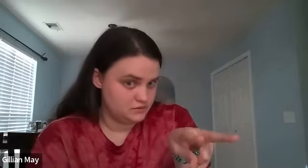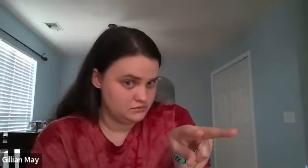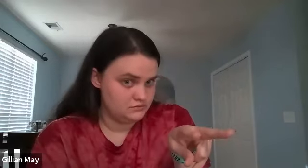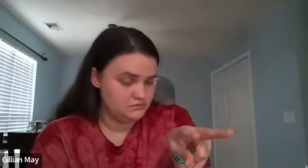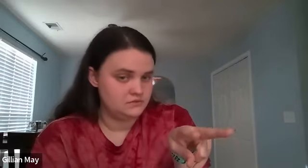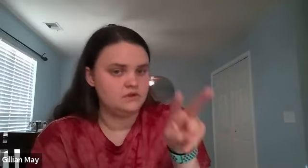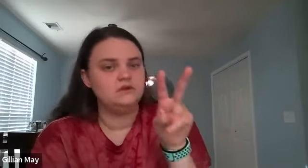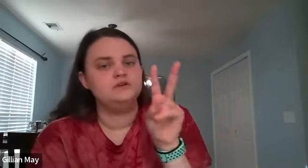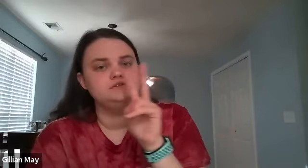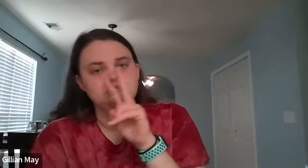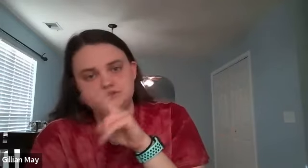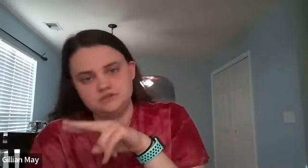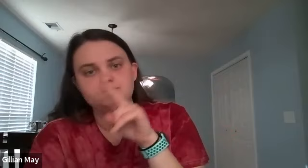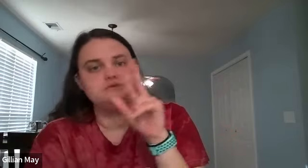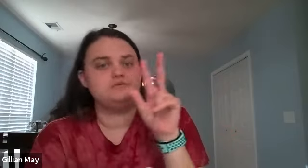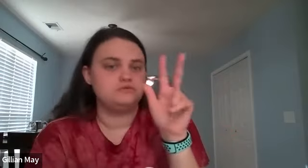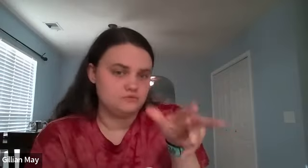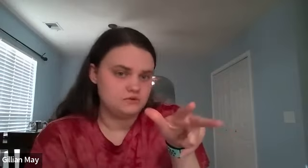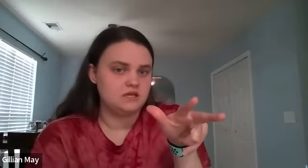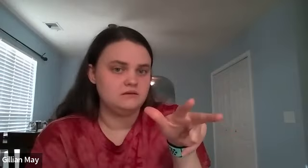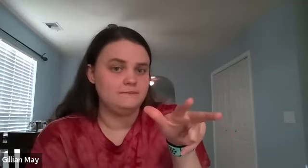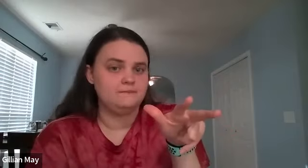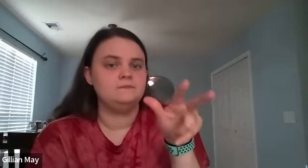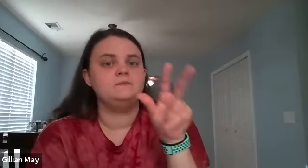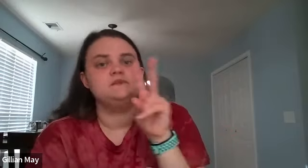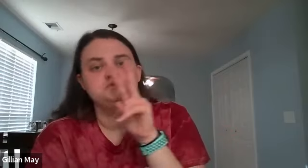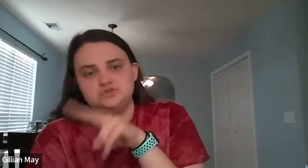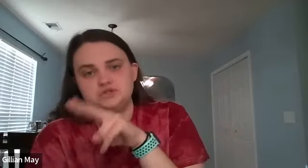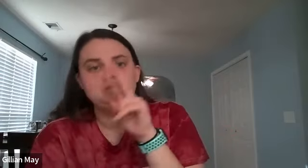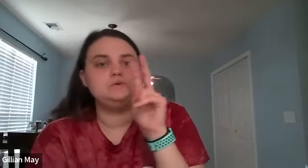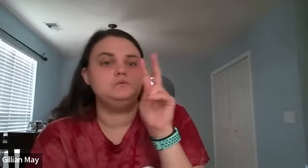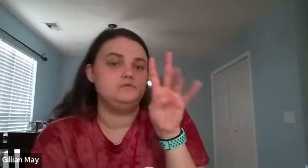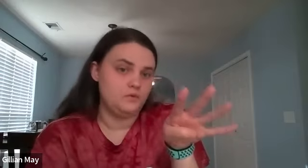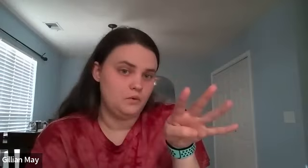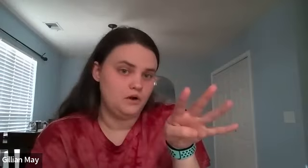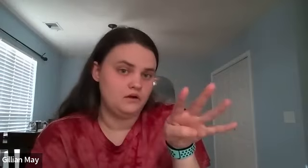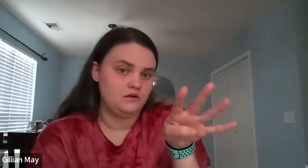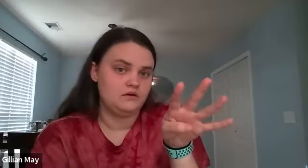2, 2, 3, 2, 4,